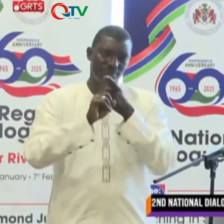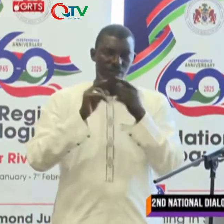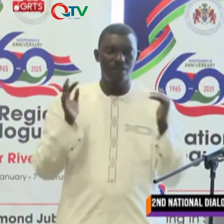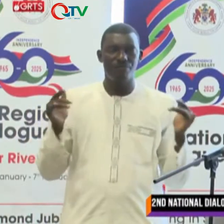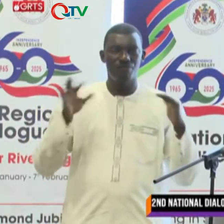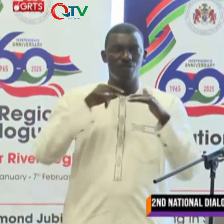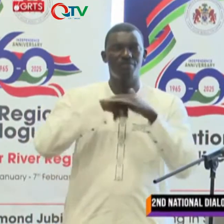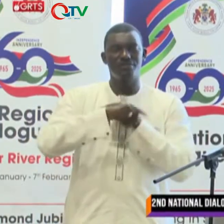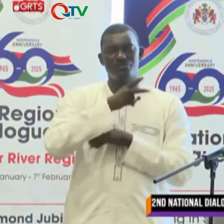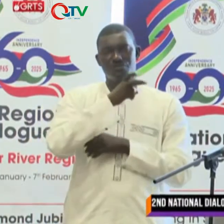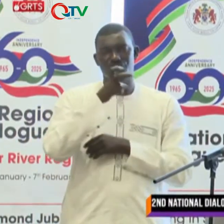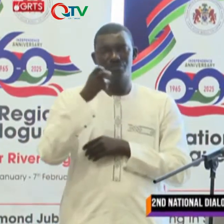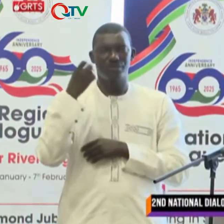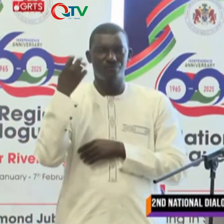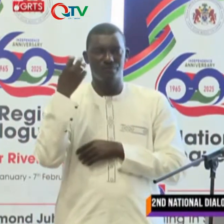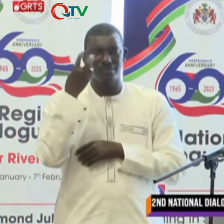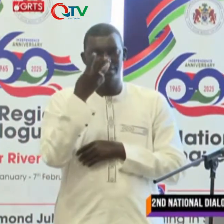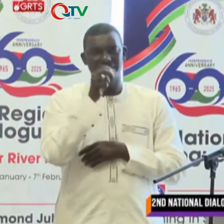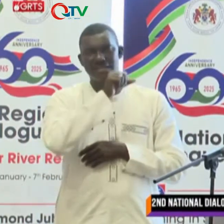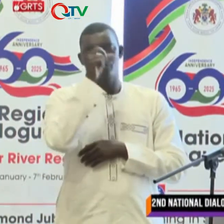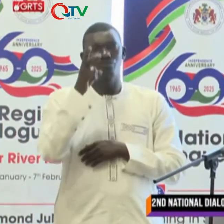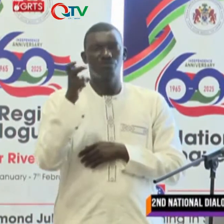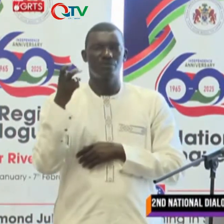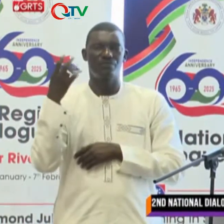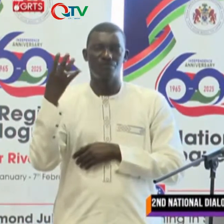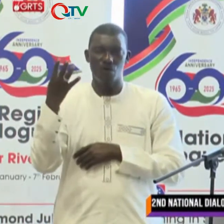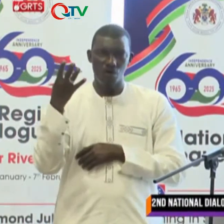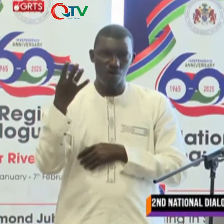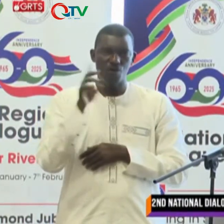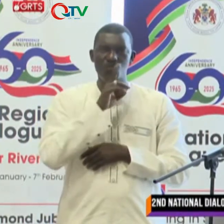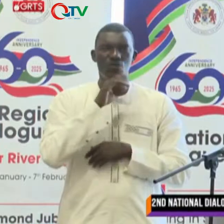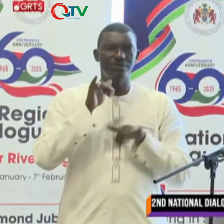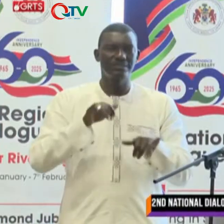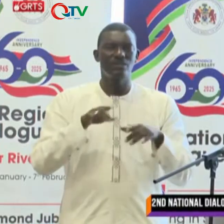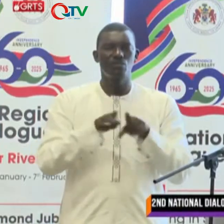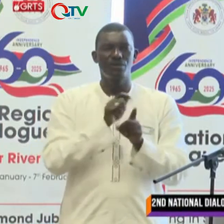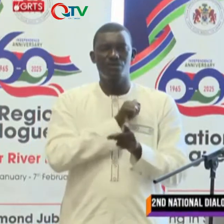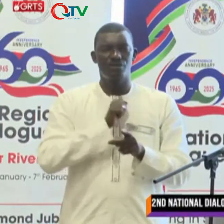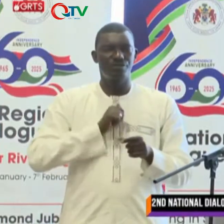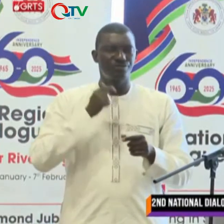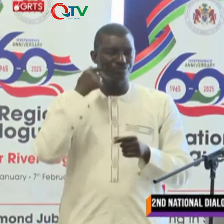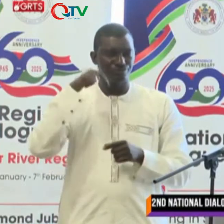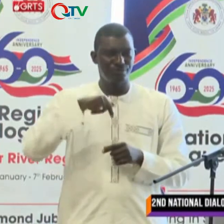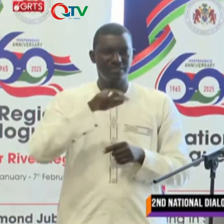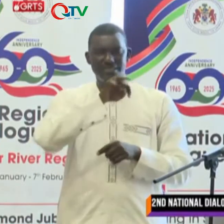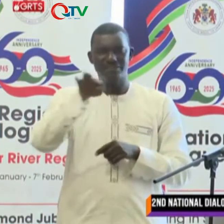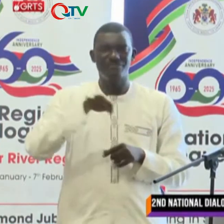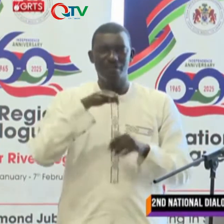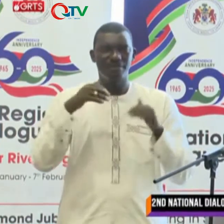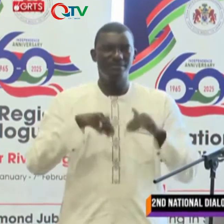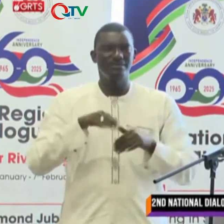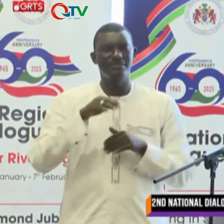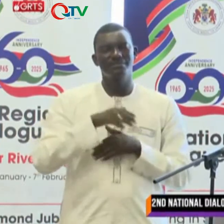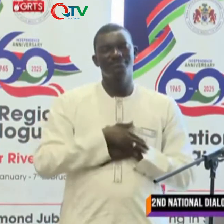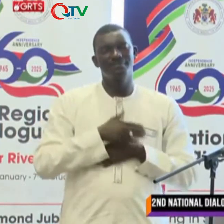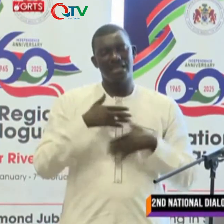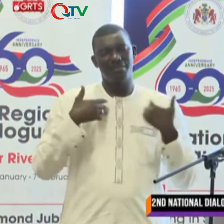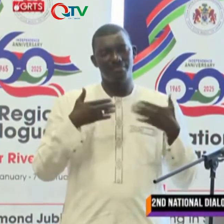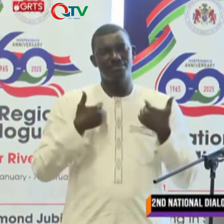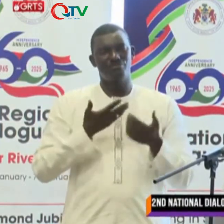in 2023 and 2024 who are with us today. Welcome, gentlemen. It is a family gathering. Good to have you